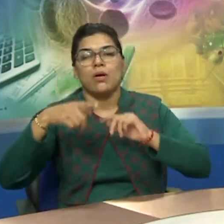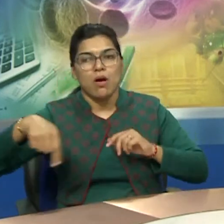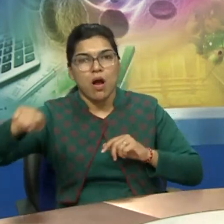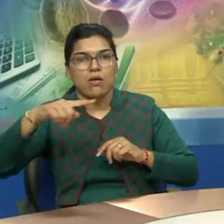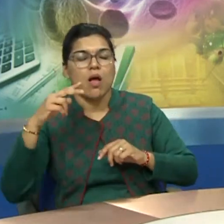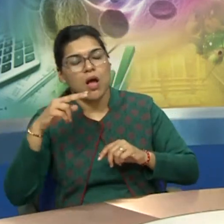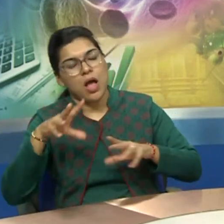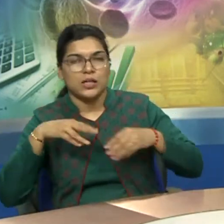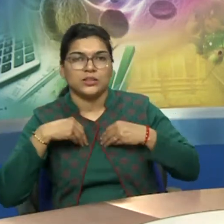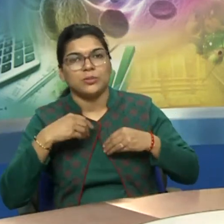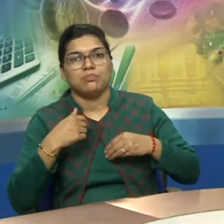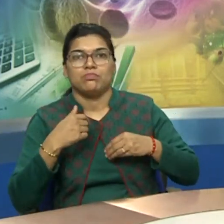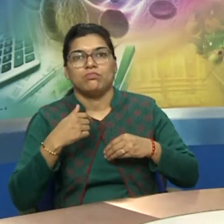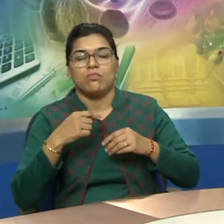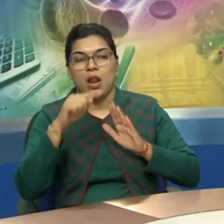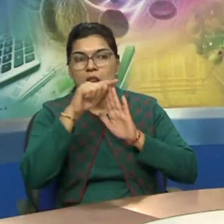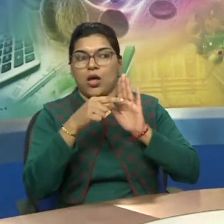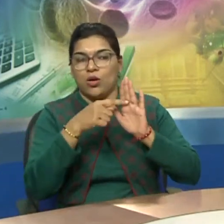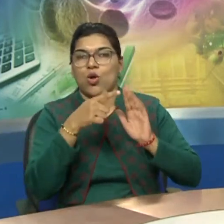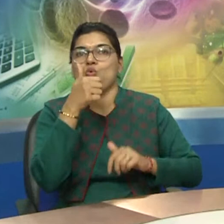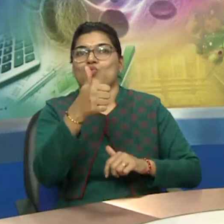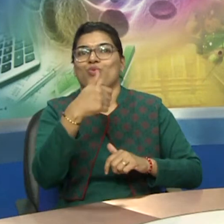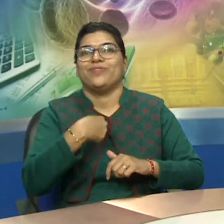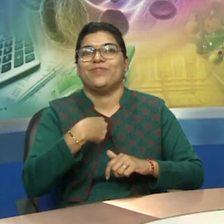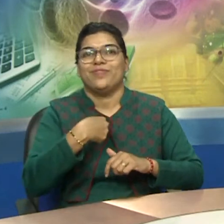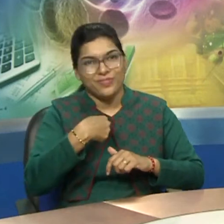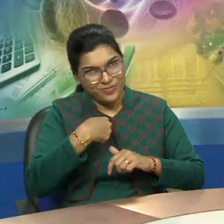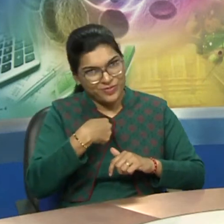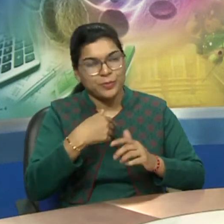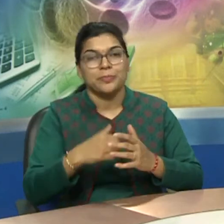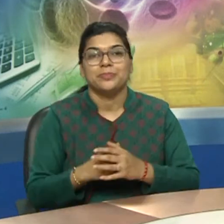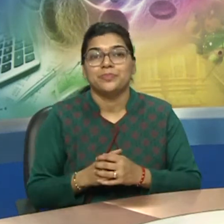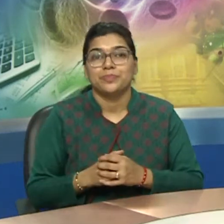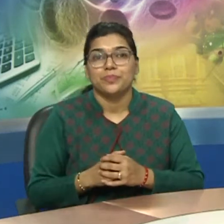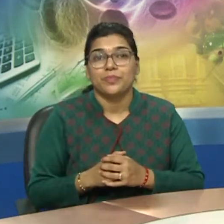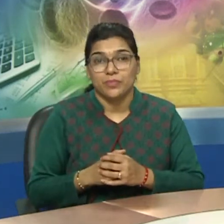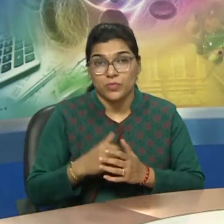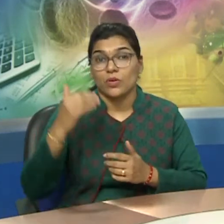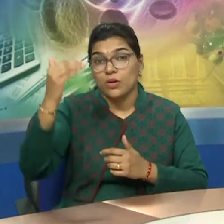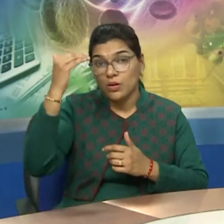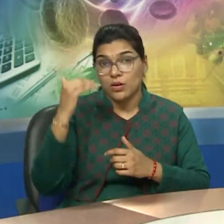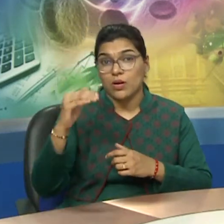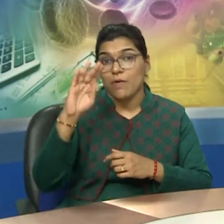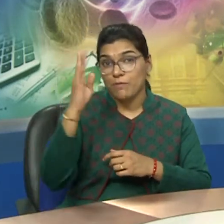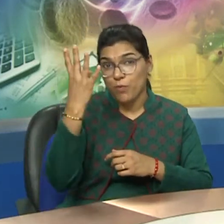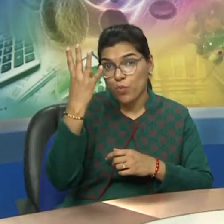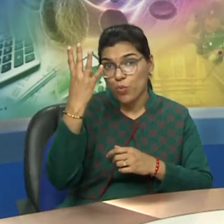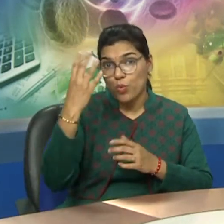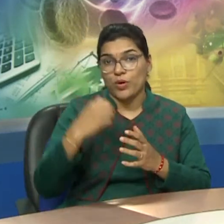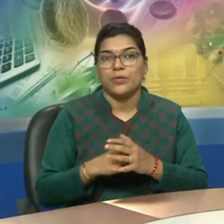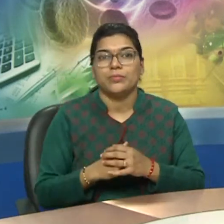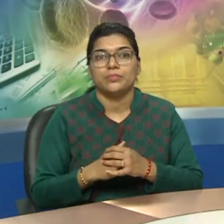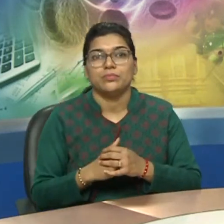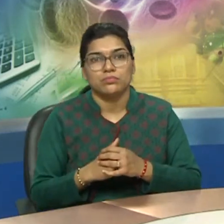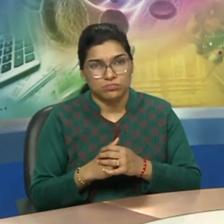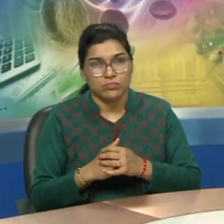And whatever work we are doing, we should do that work honestly. The fourth